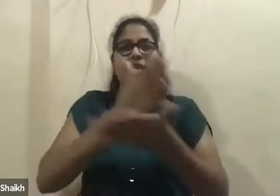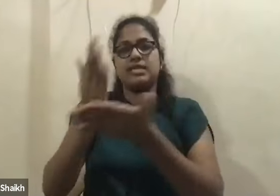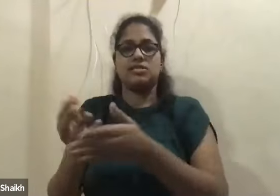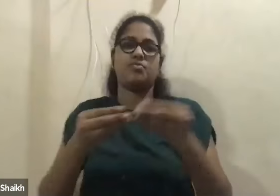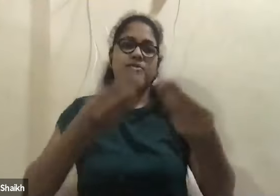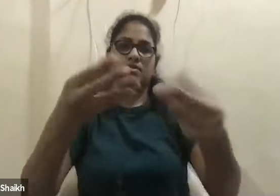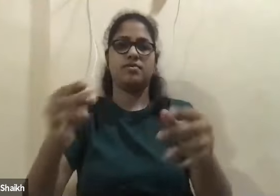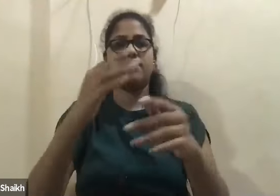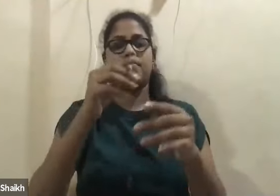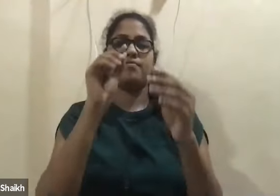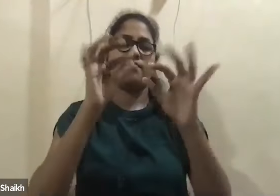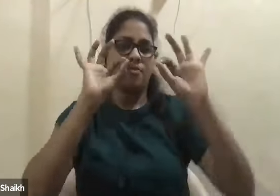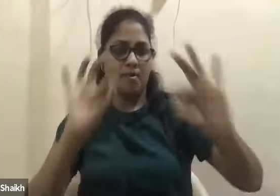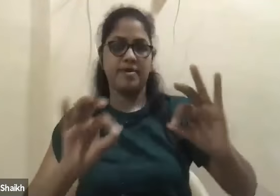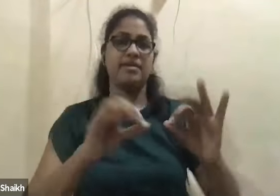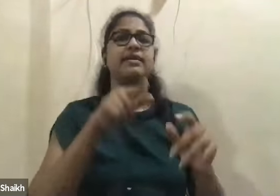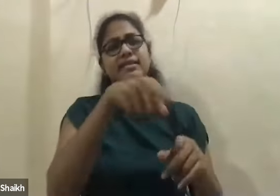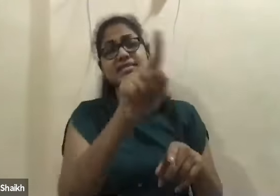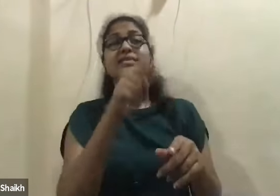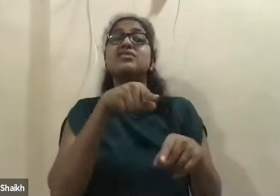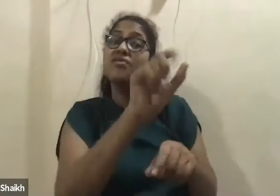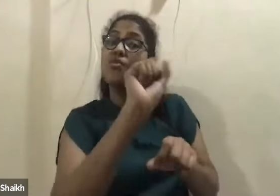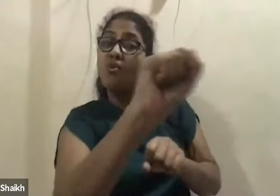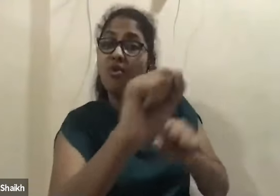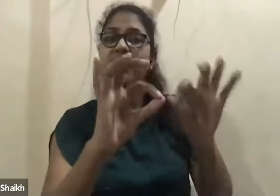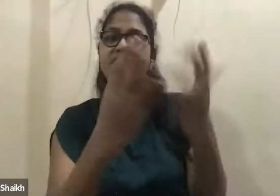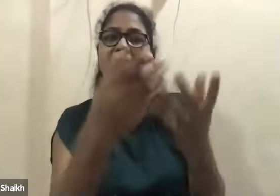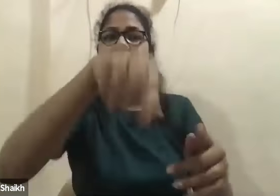have under this trust deed, that the indenture that we have.